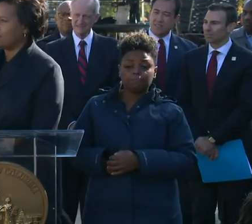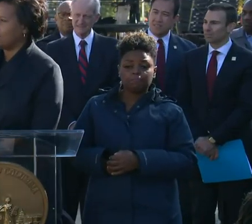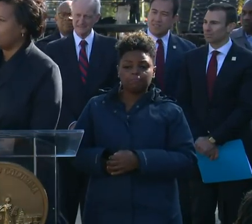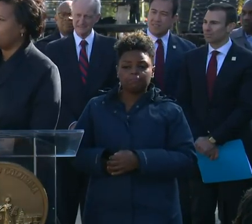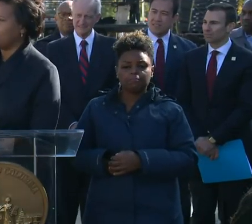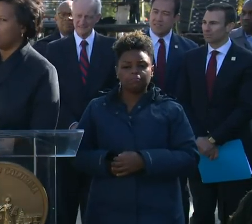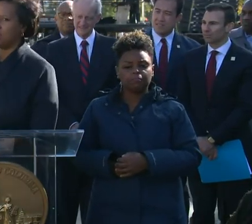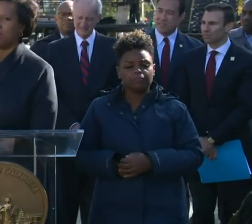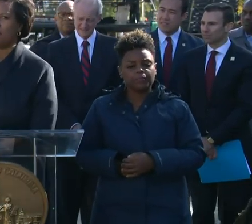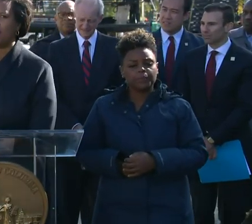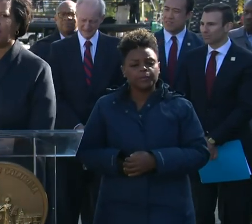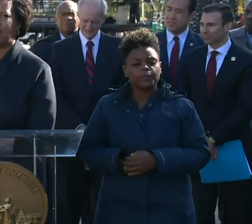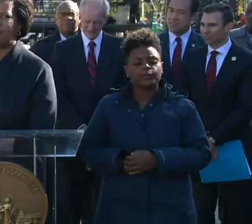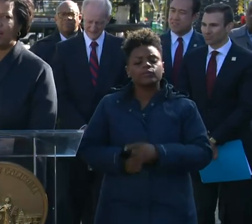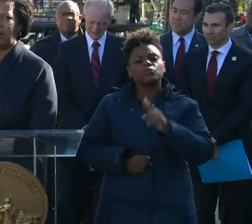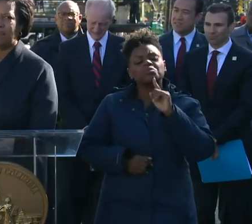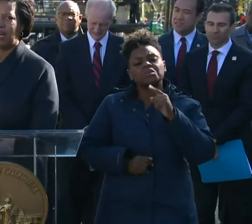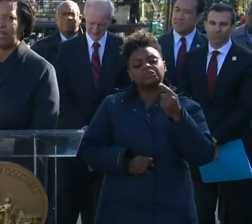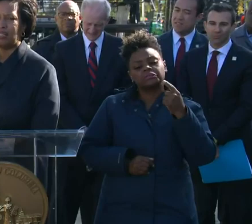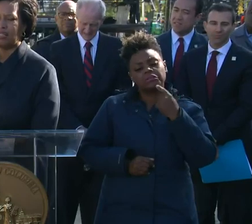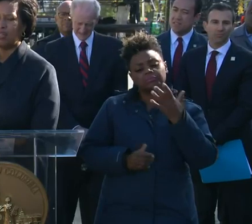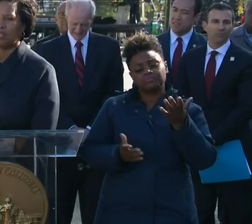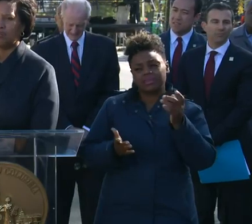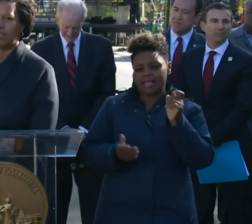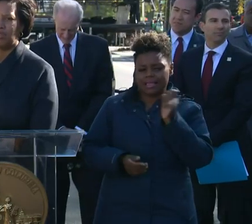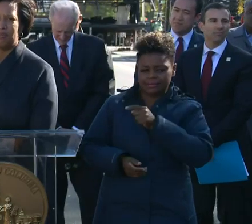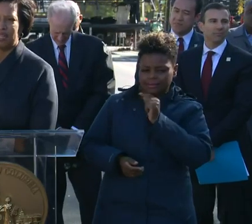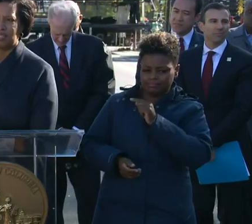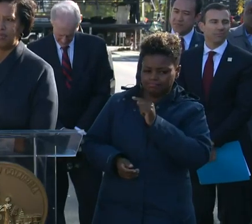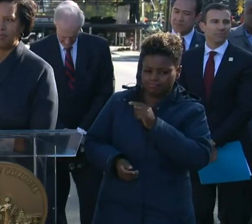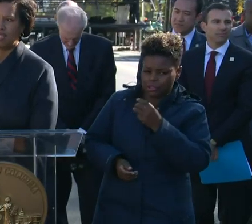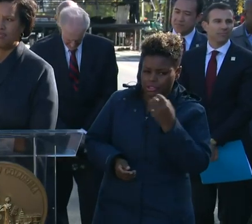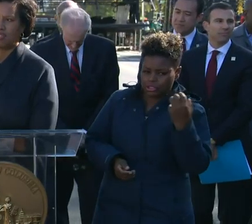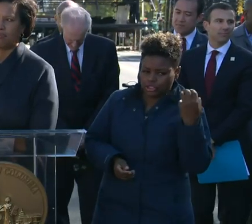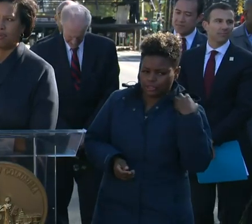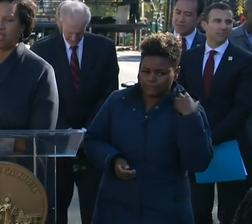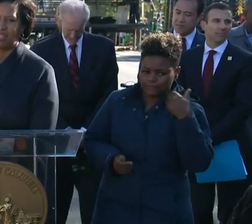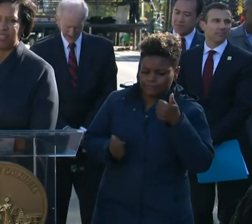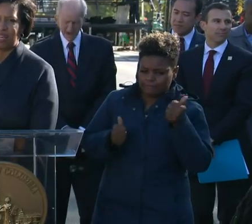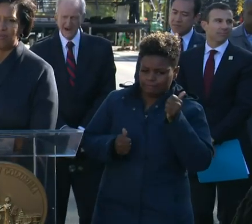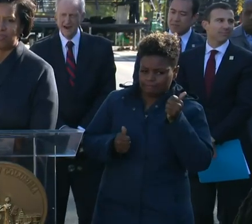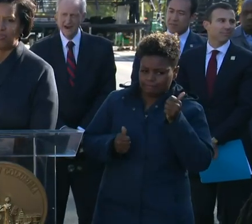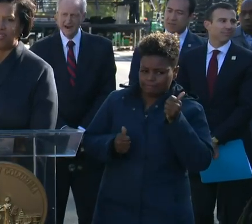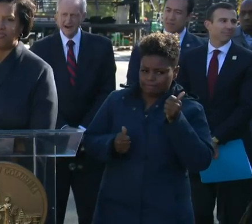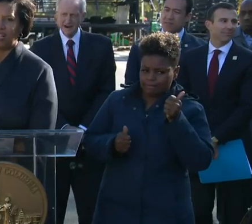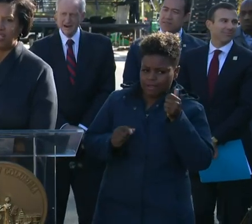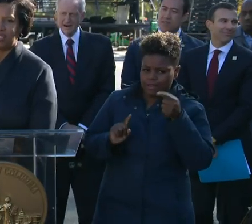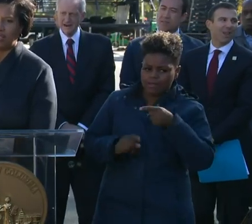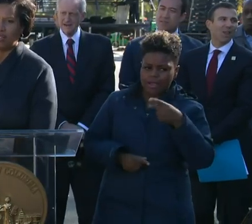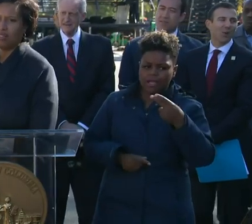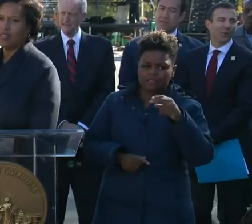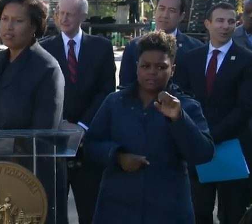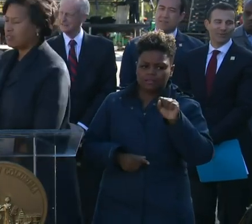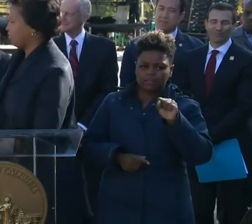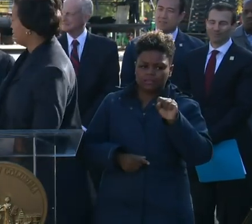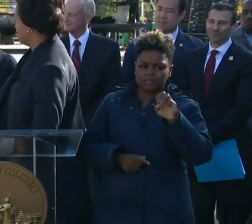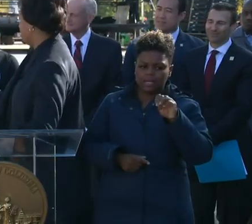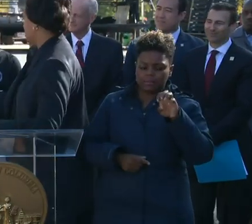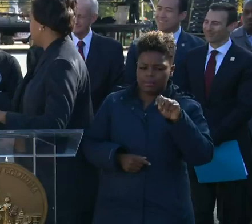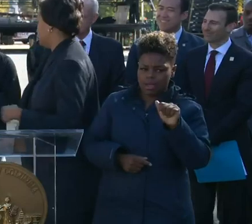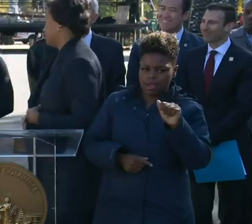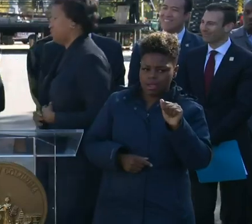ask the chief and HCMA to come up to talk with you about some specifics, but we thought that was pretty flawless.